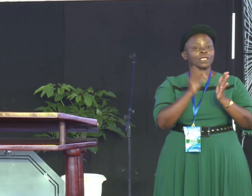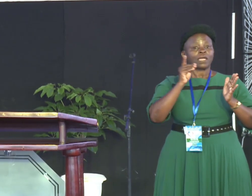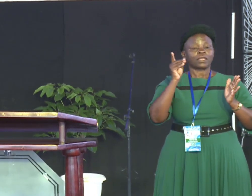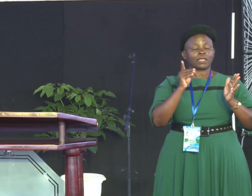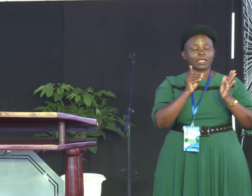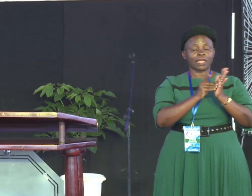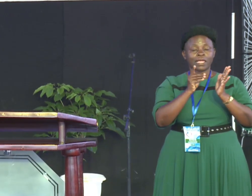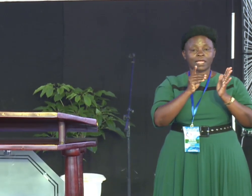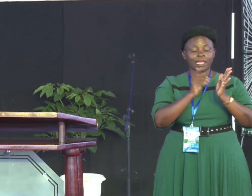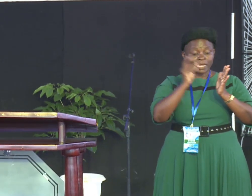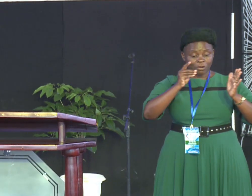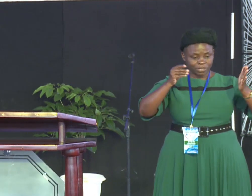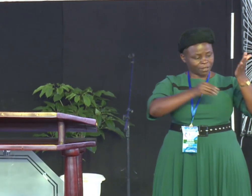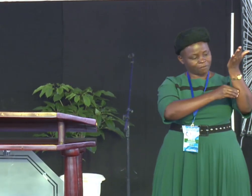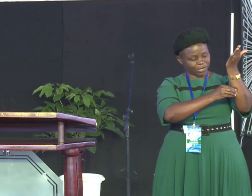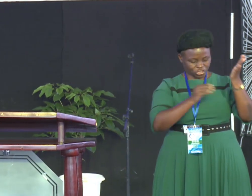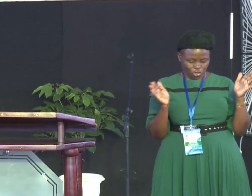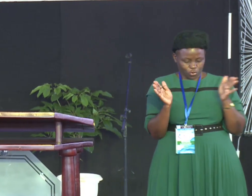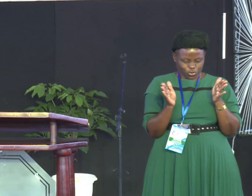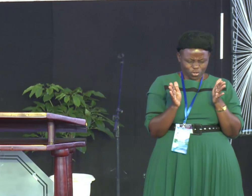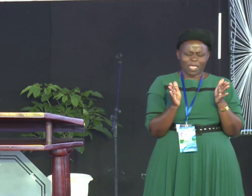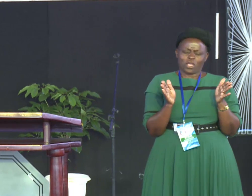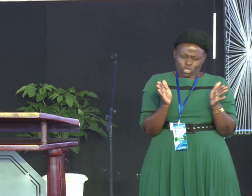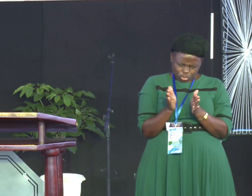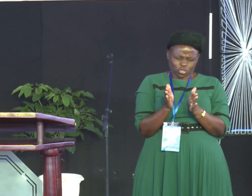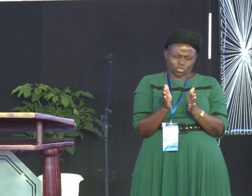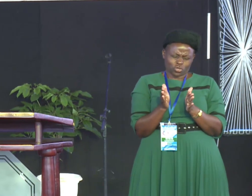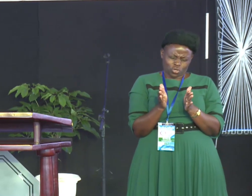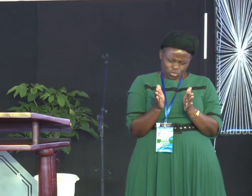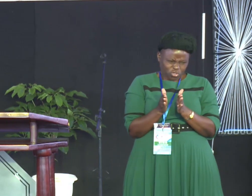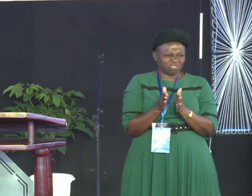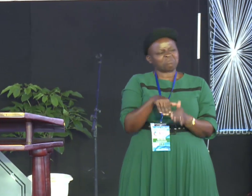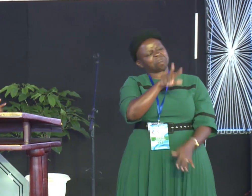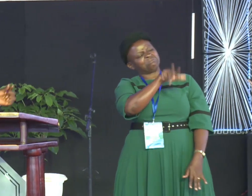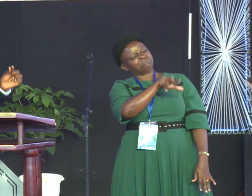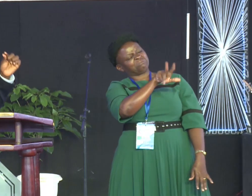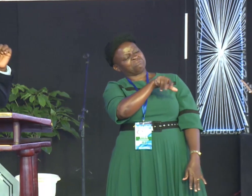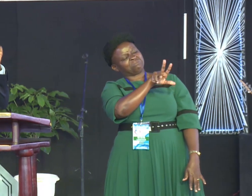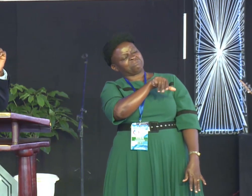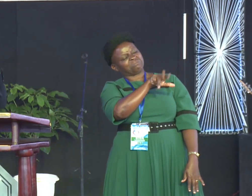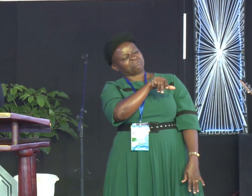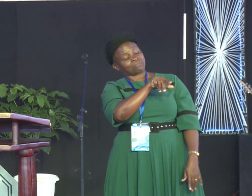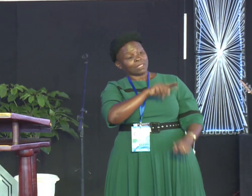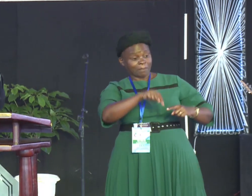outside was small. Nyo. Very small.